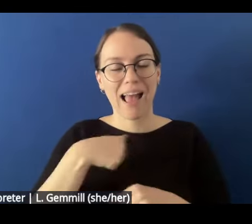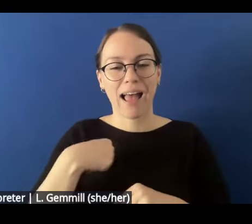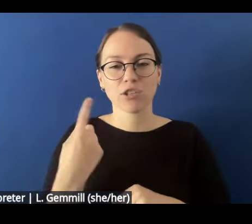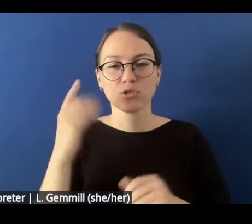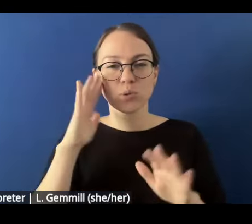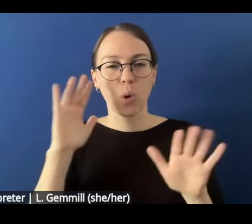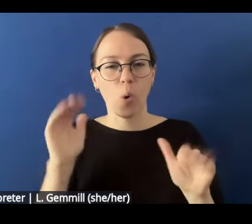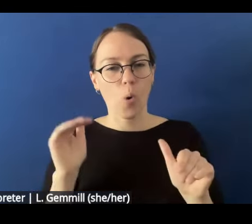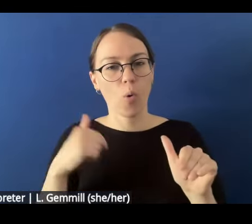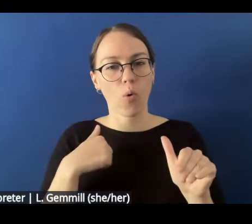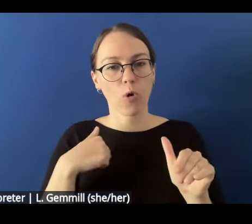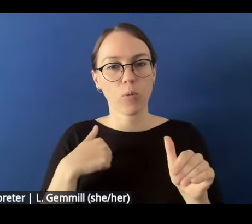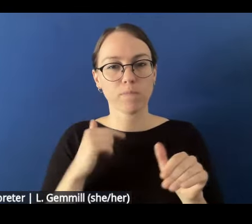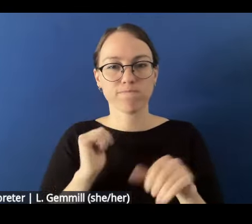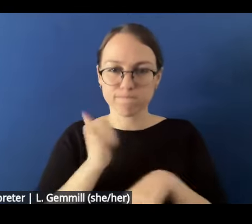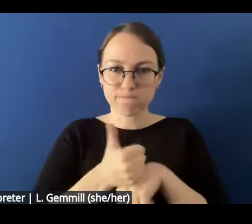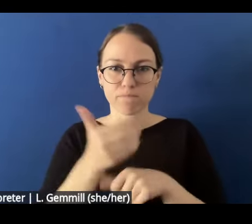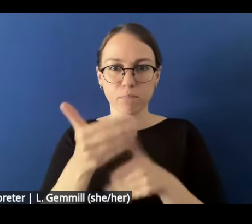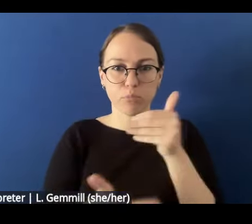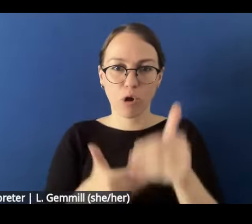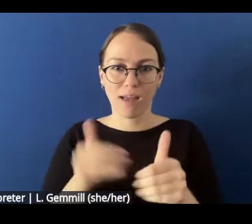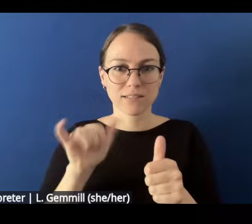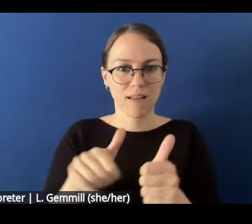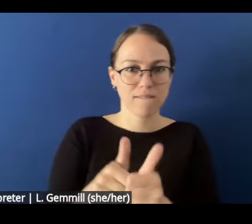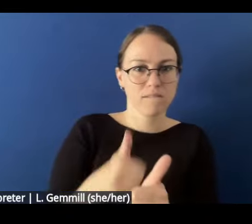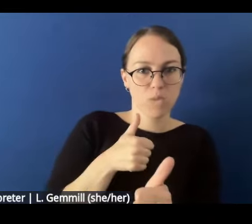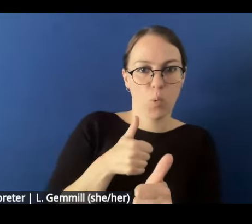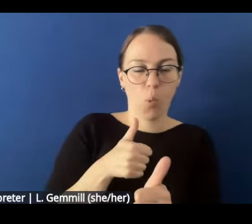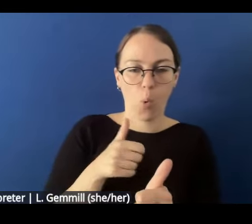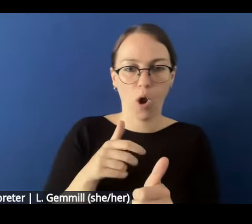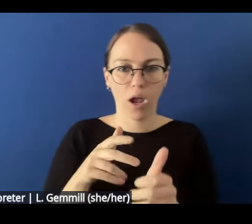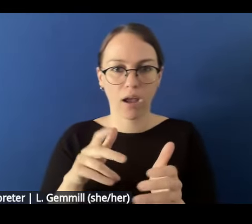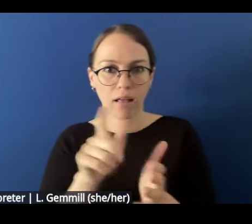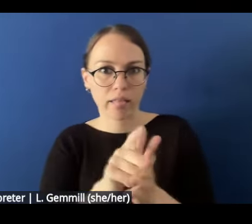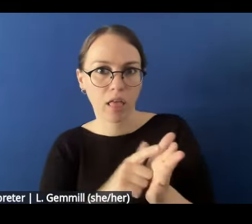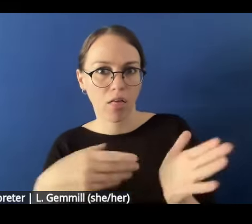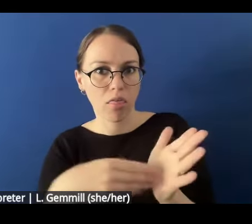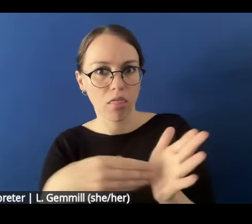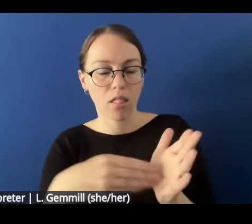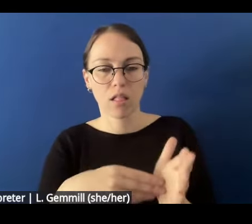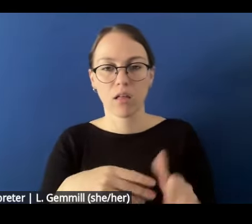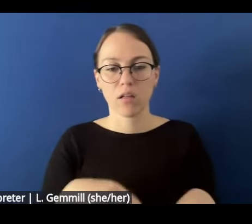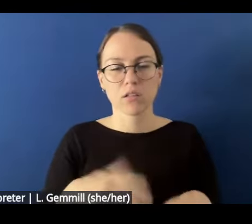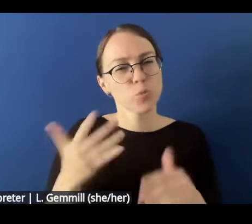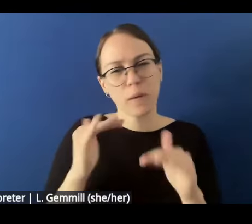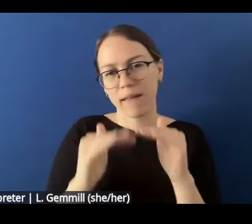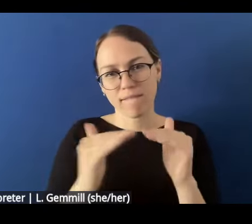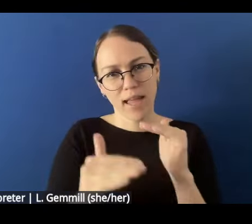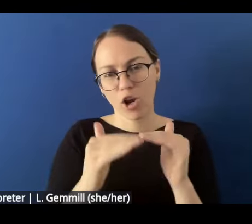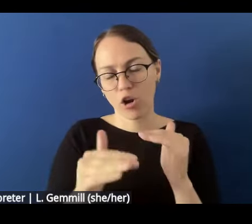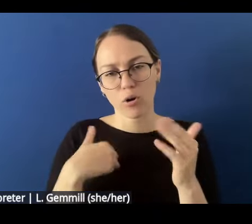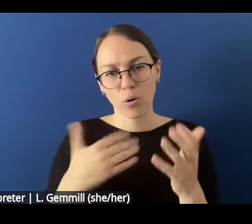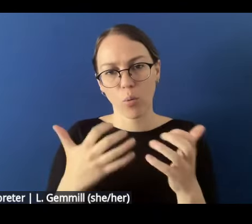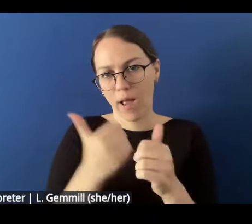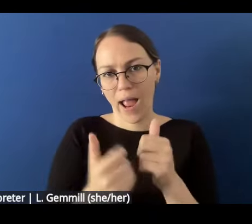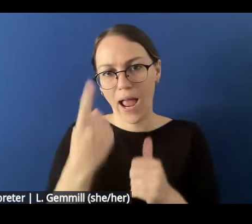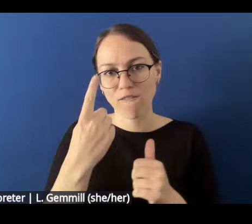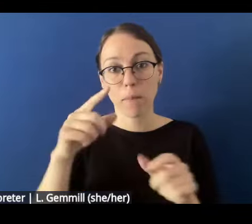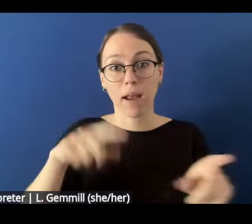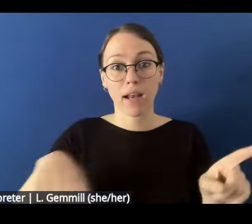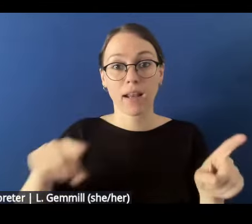will survive legal scrutiny. It's just fairness across the board, that everybody knows what's going on immediately and nobody is